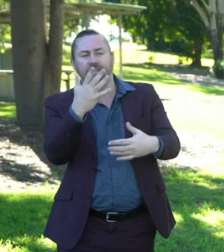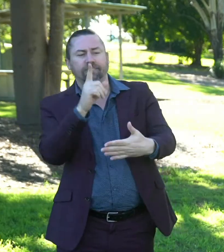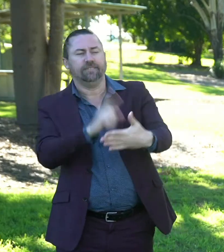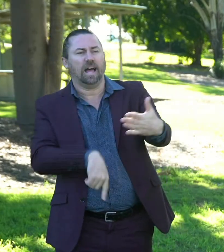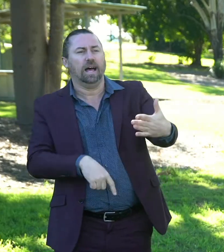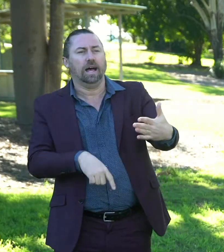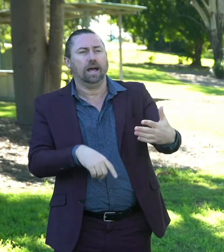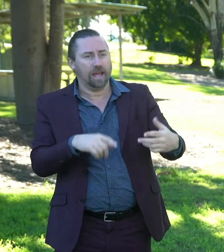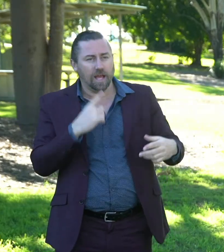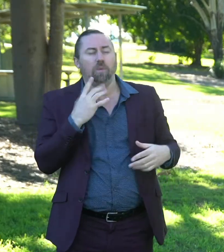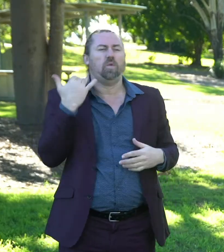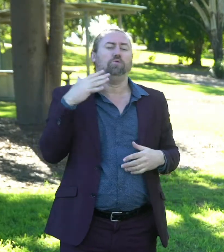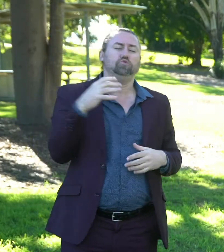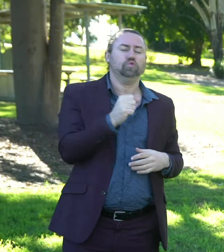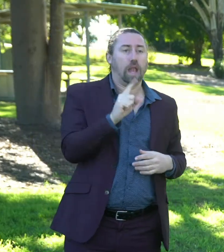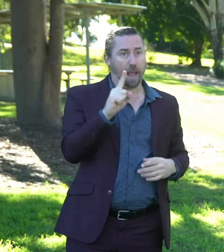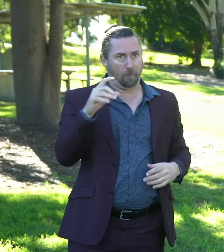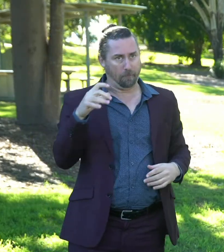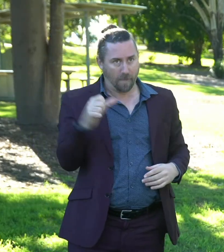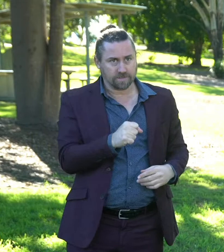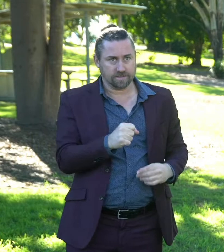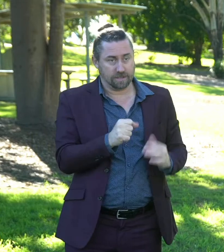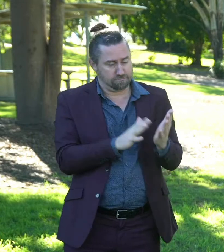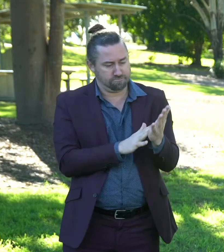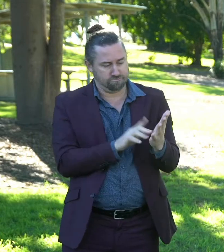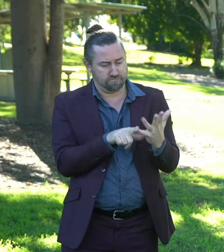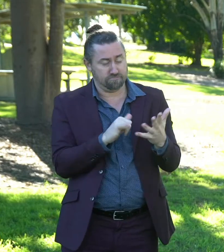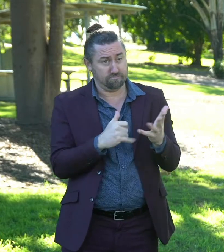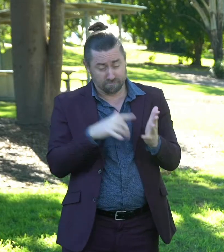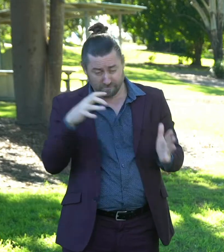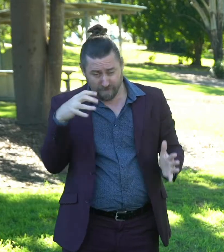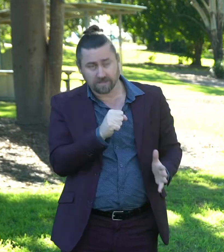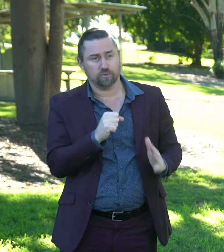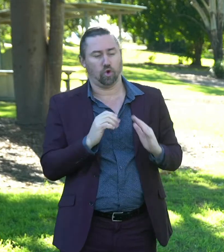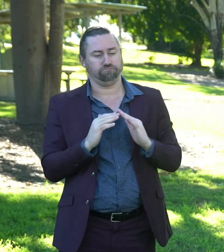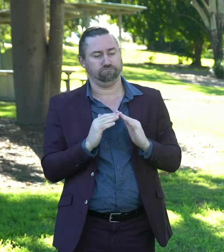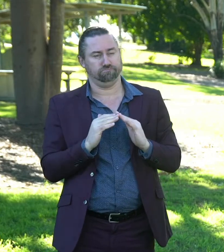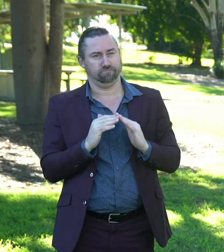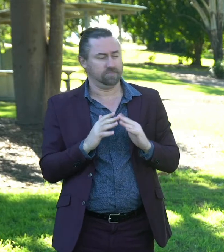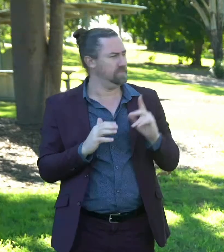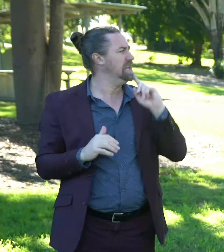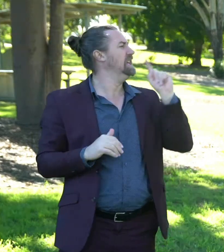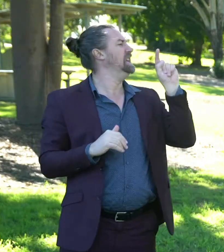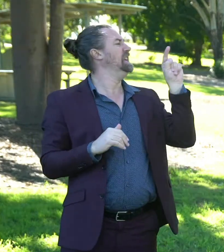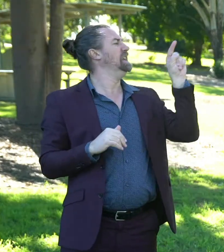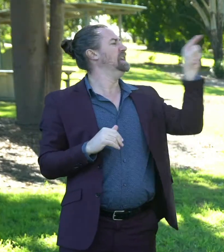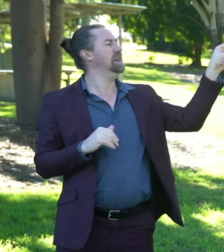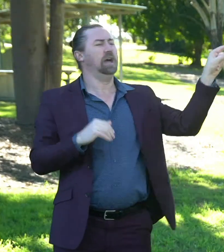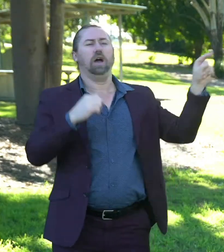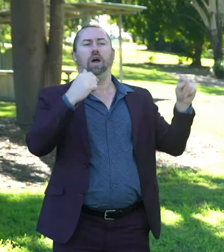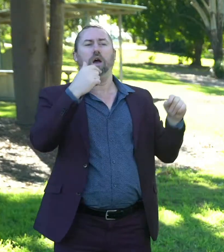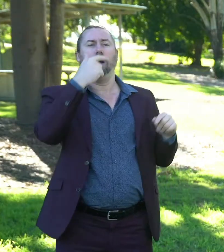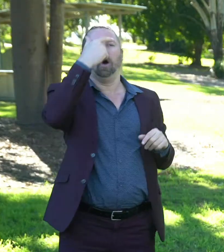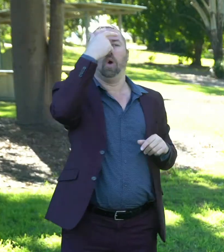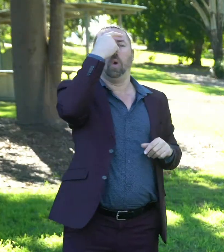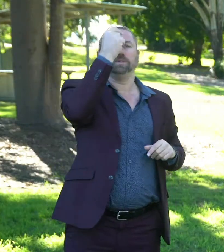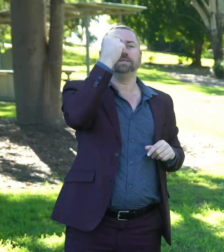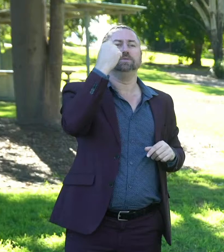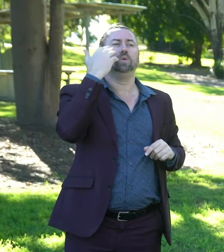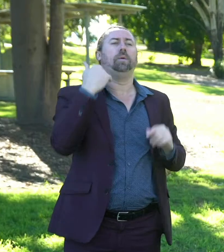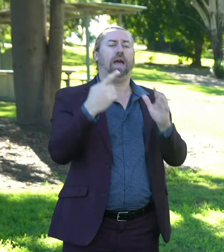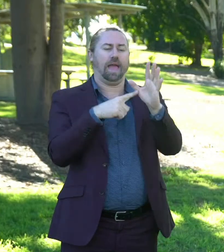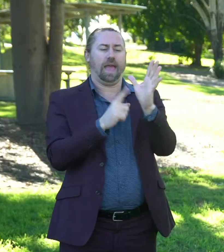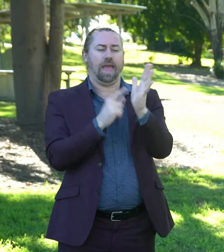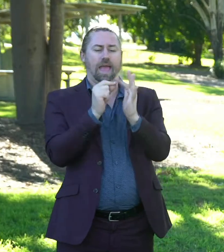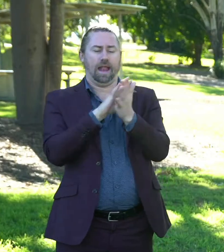around over $1,000 and then it can be up to $4,000. What variant is it that cabin crew person has had?